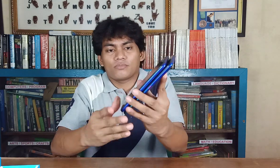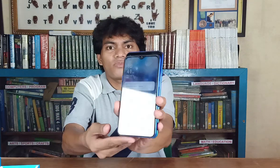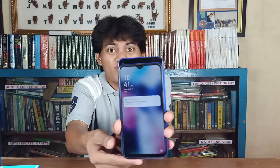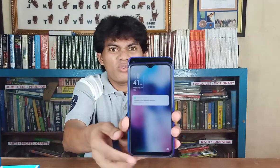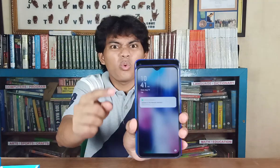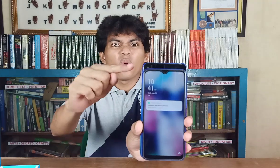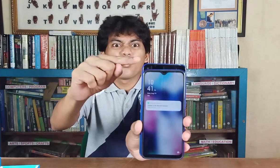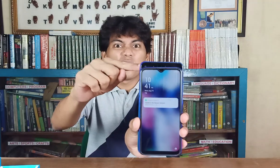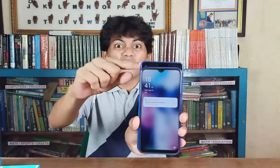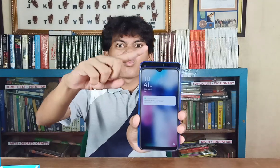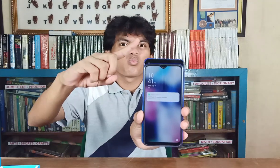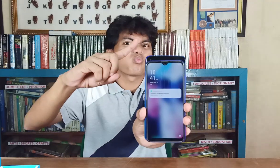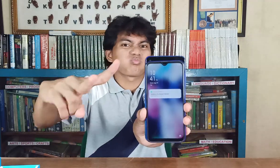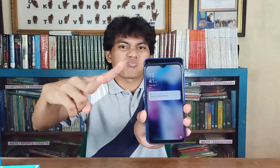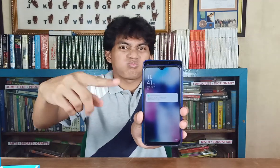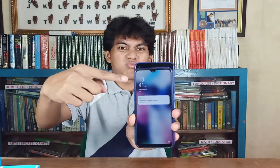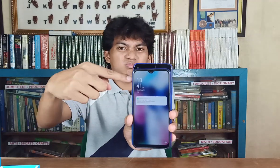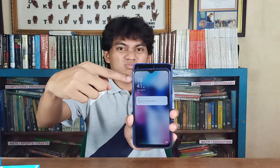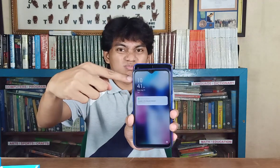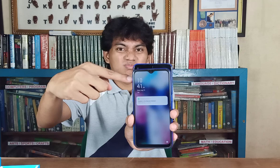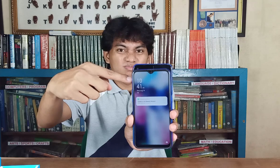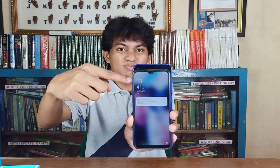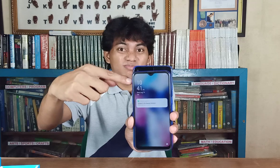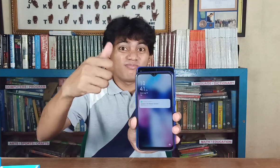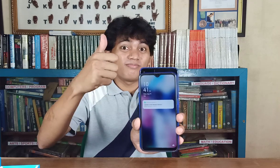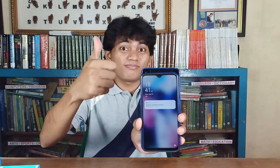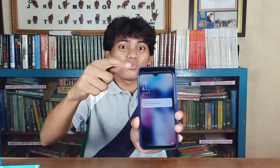The Spark Pro is bigger than my old phone, see?